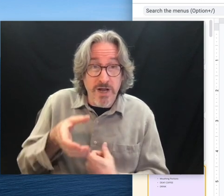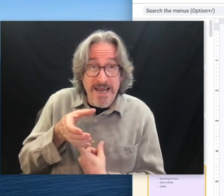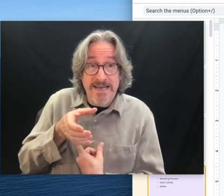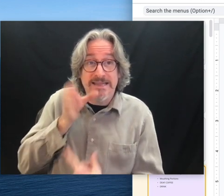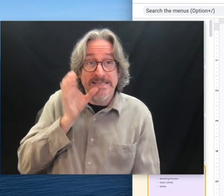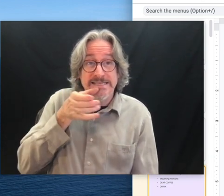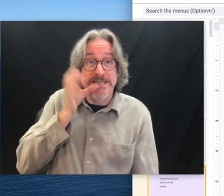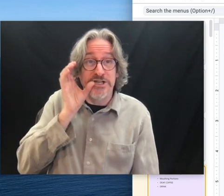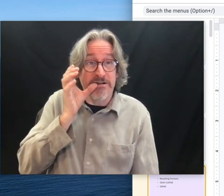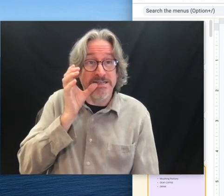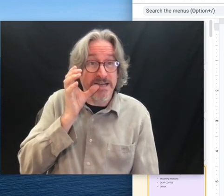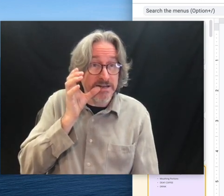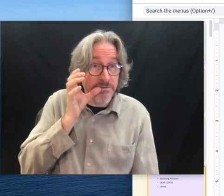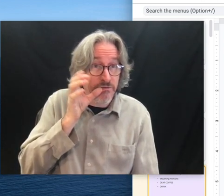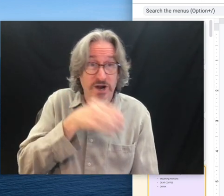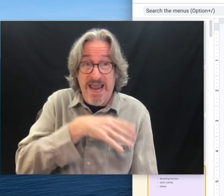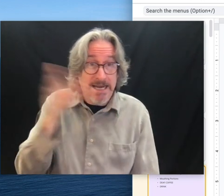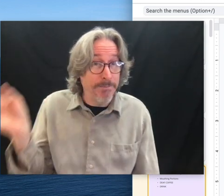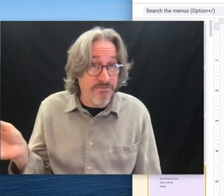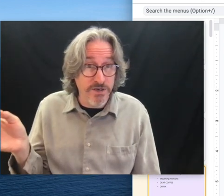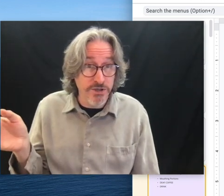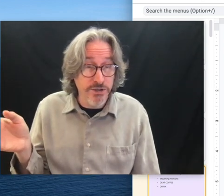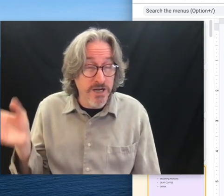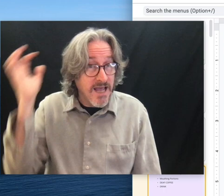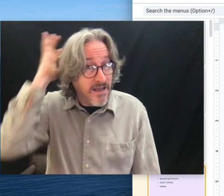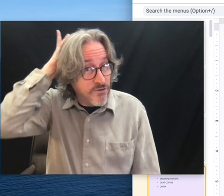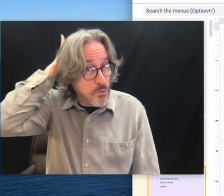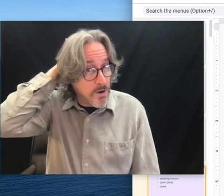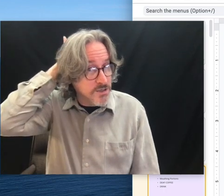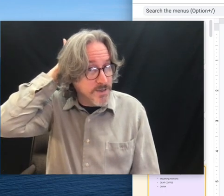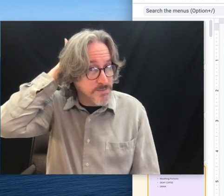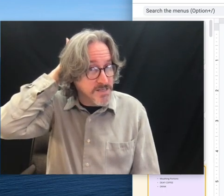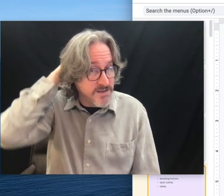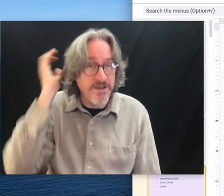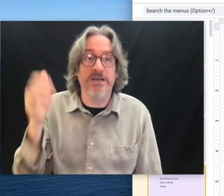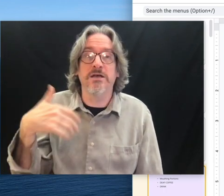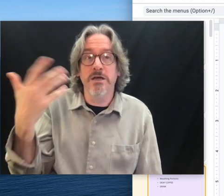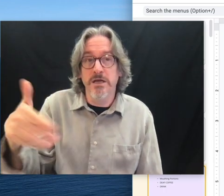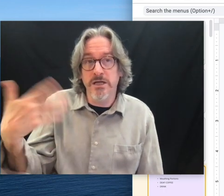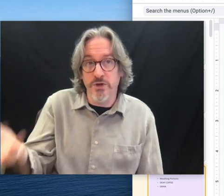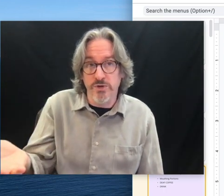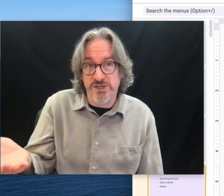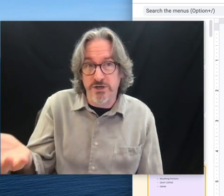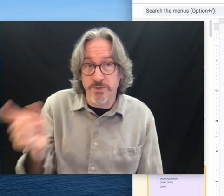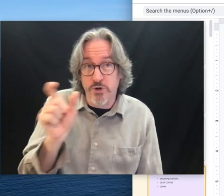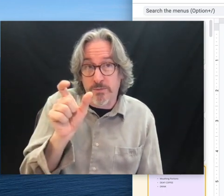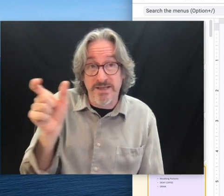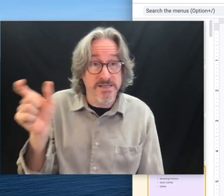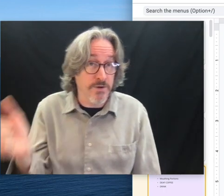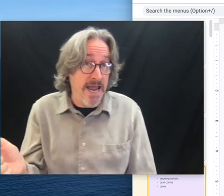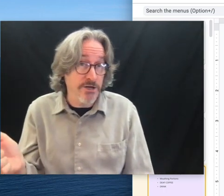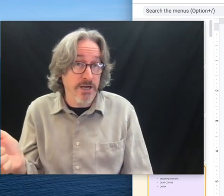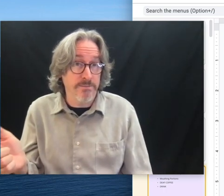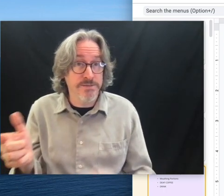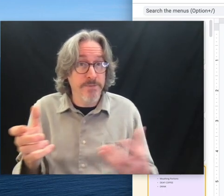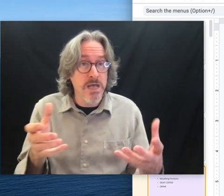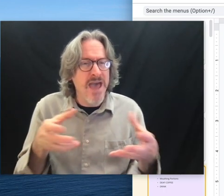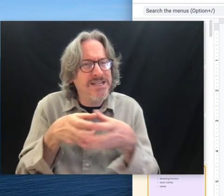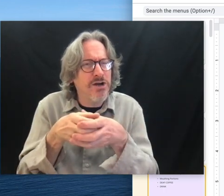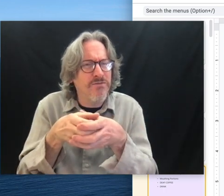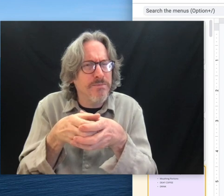So again, this is the generic sign for any beverage. If you want to be specific, you will start to incorporate these other hand